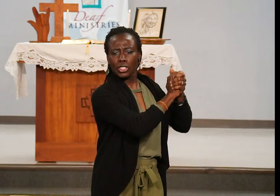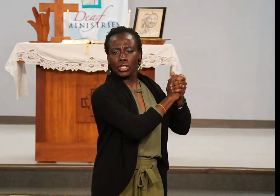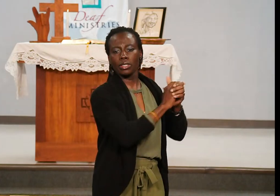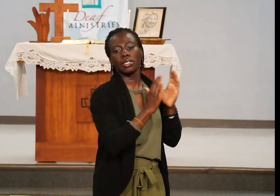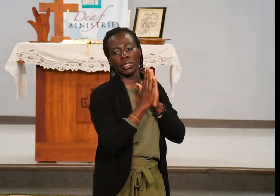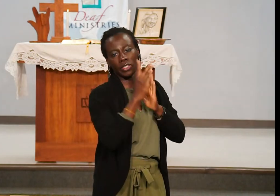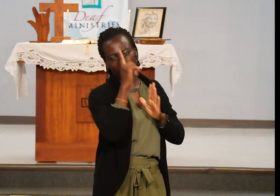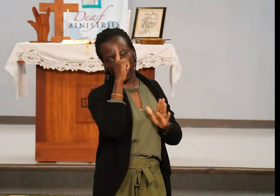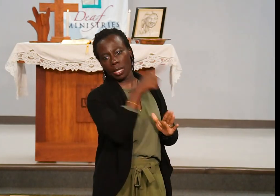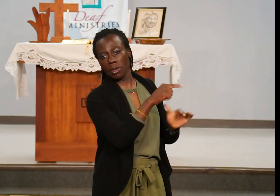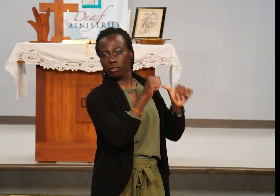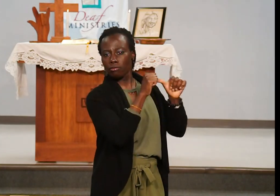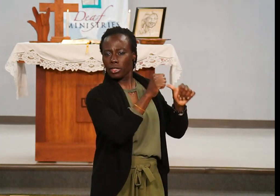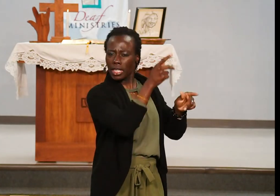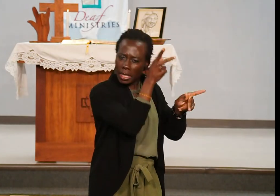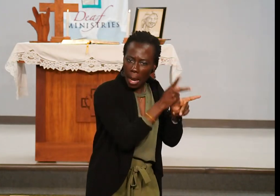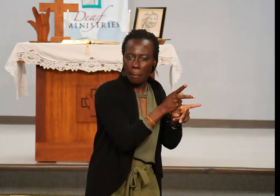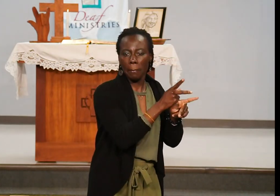the deaf actors in the film.